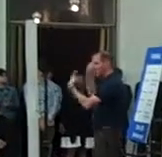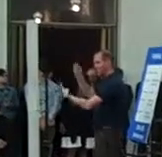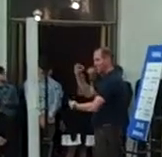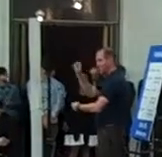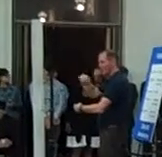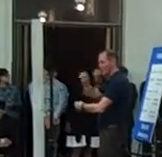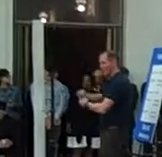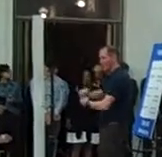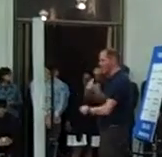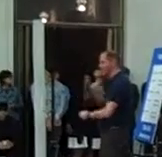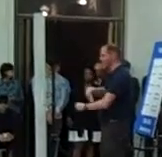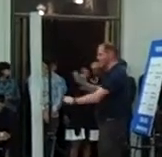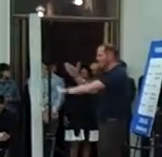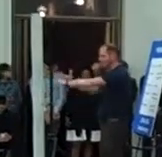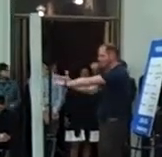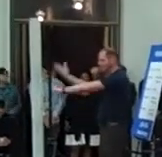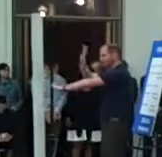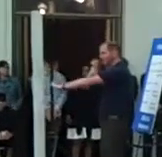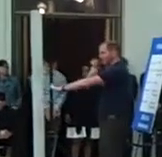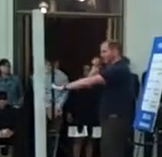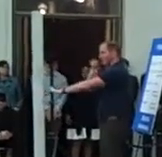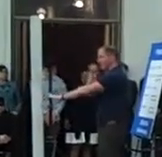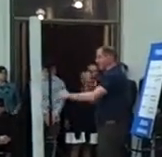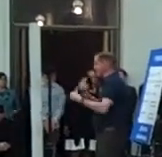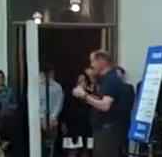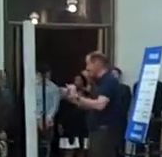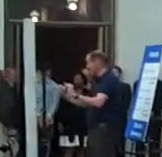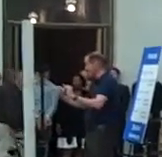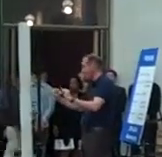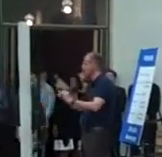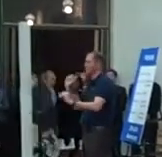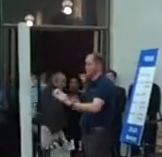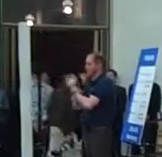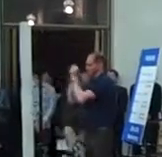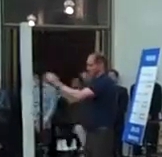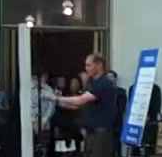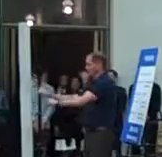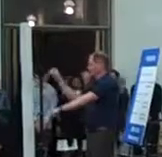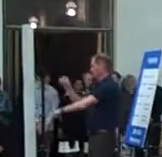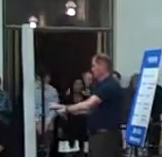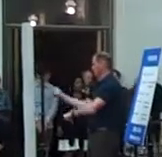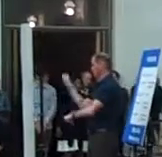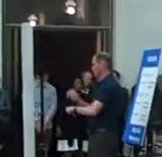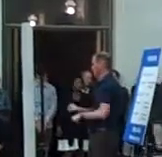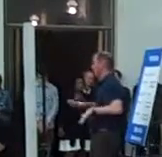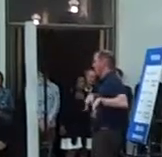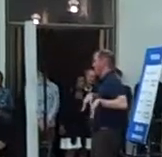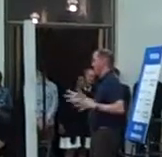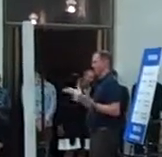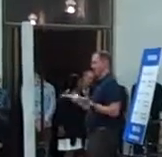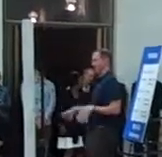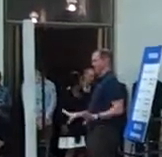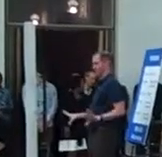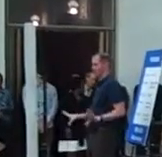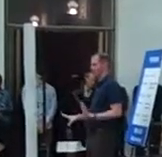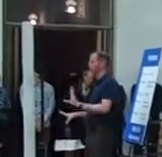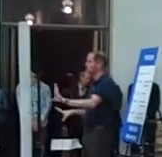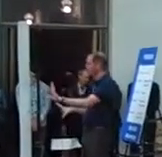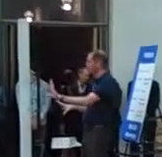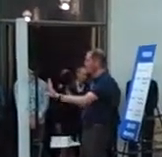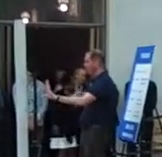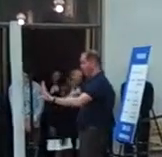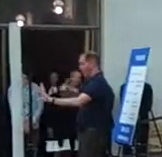it's equally extraordinary how far we need to go. And I want to underscore that we understand that.